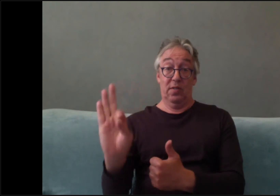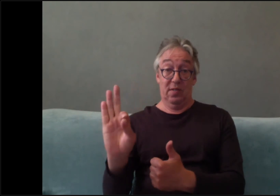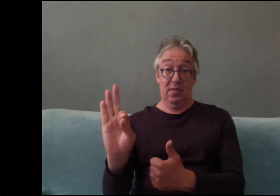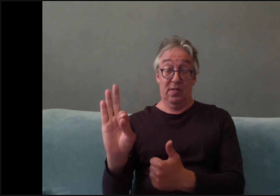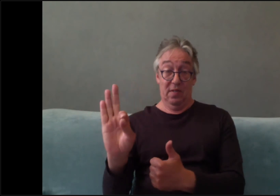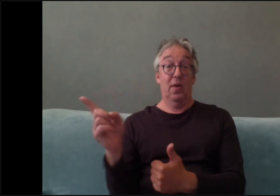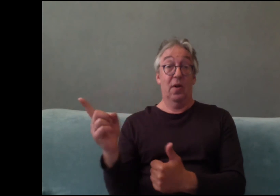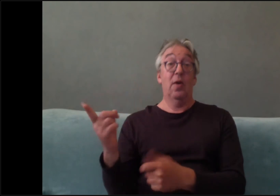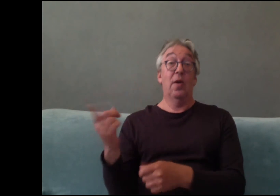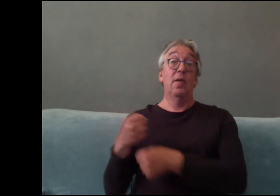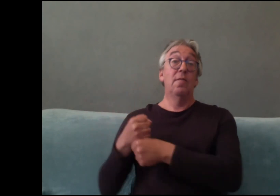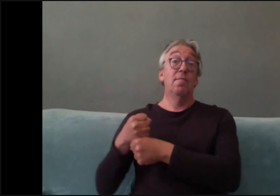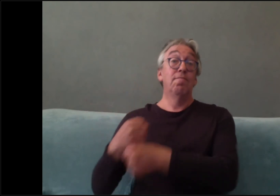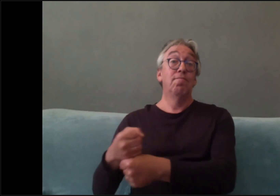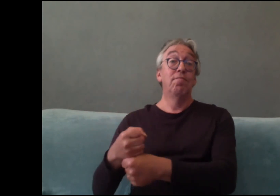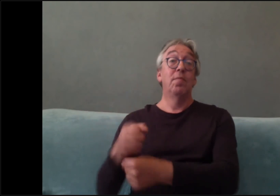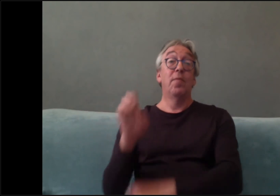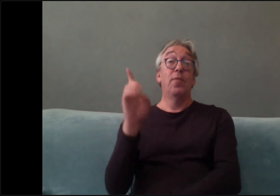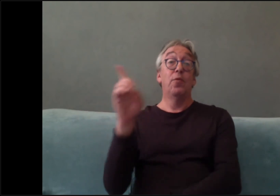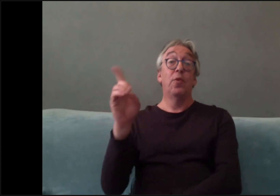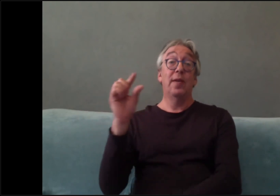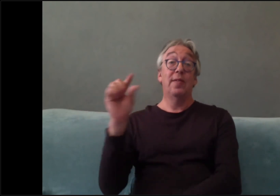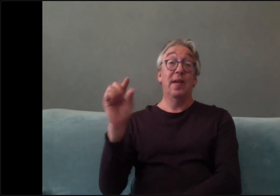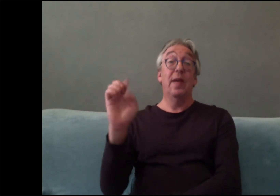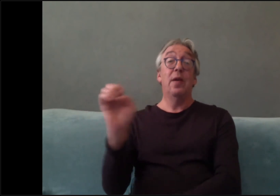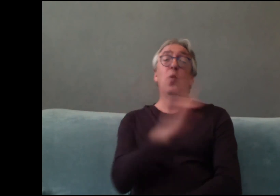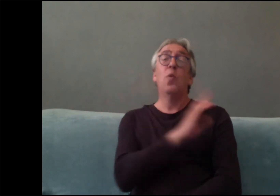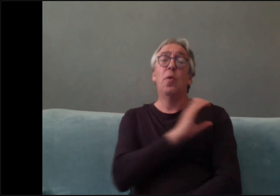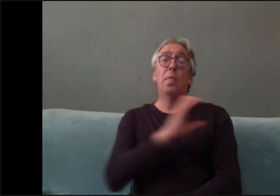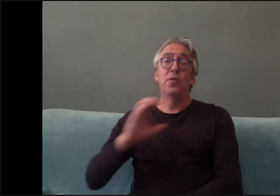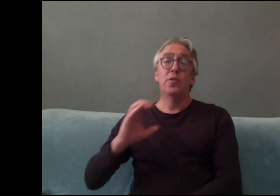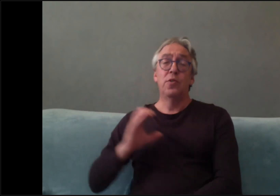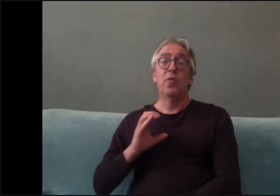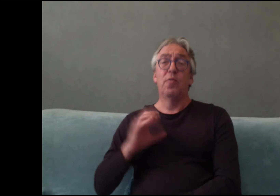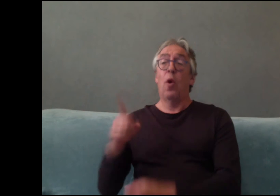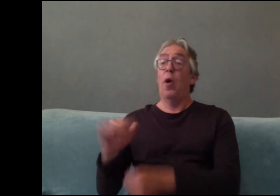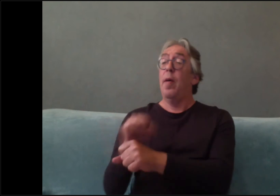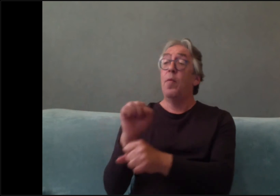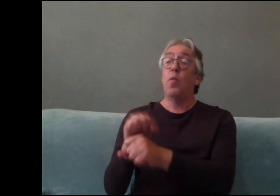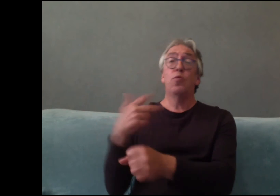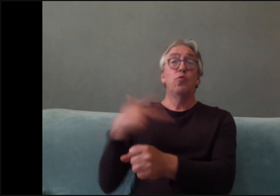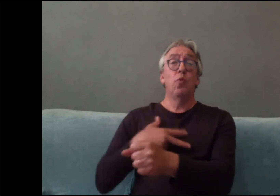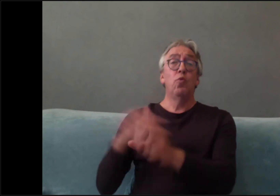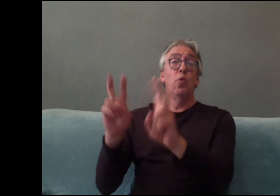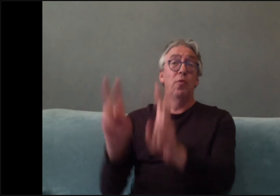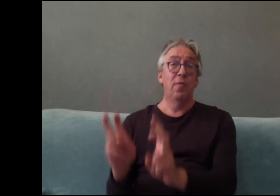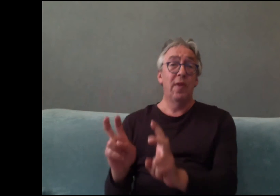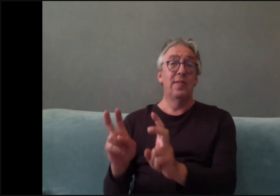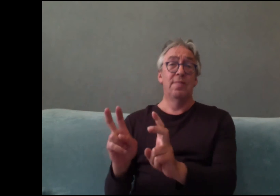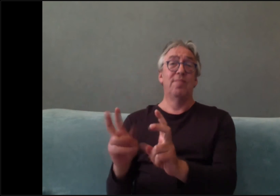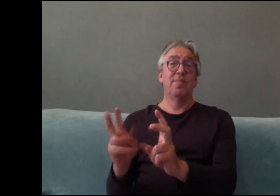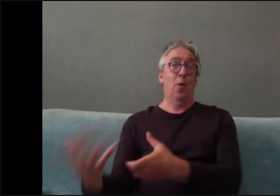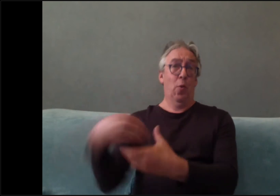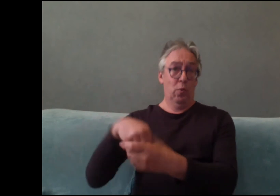for Employment, Social Affairs and Inclusion. Ms. Schubert will talk about some of the ways in which